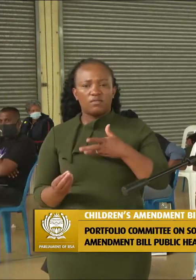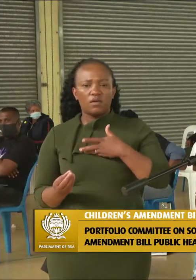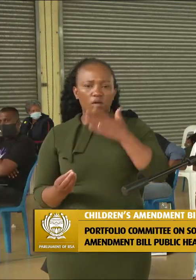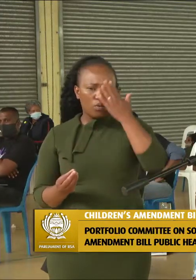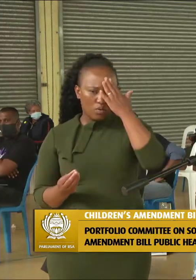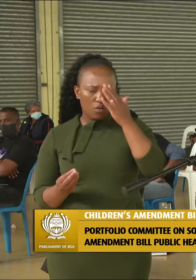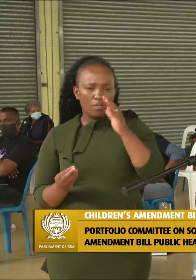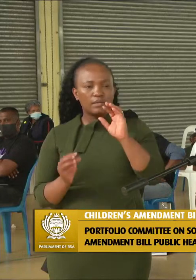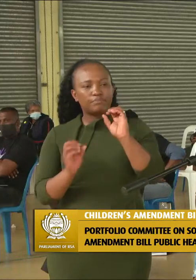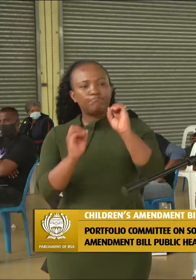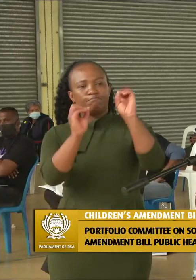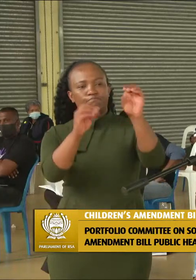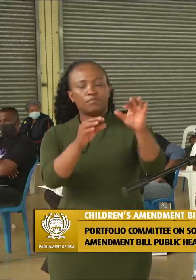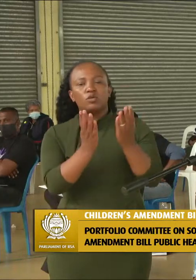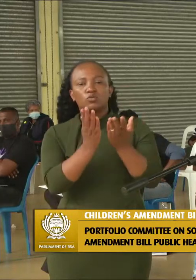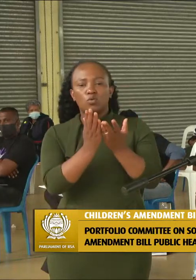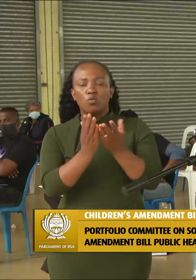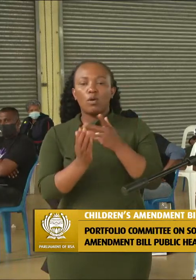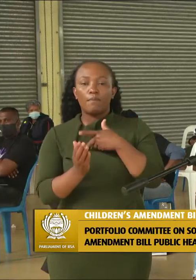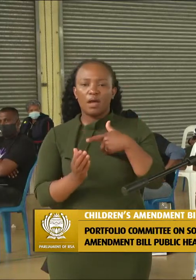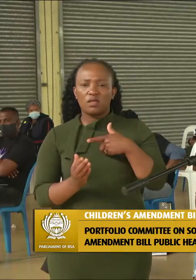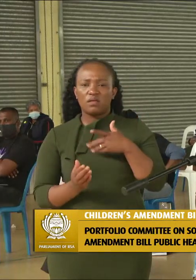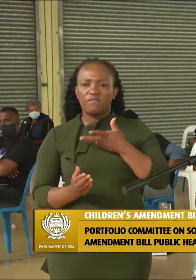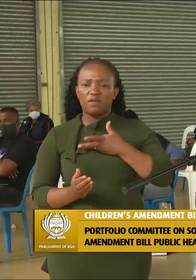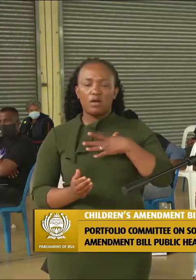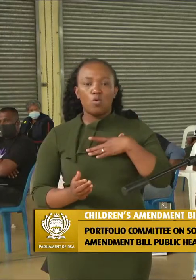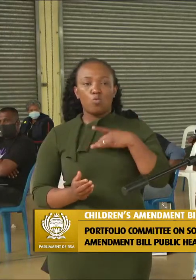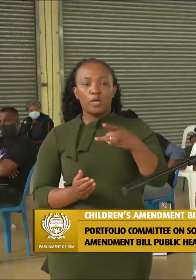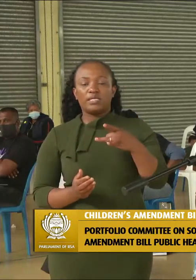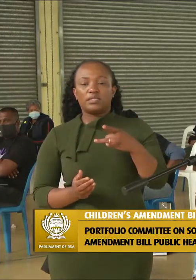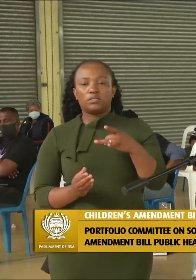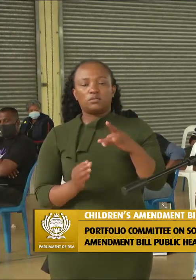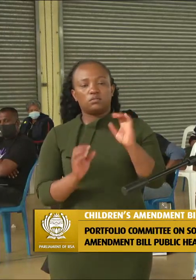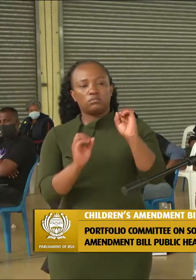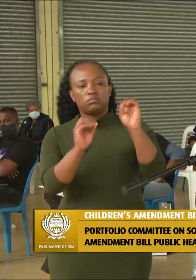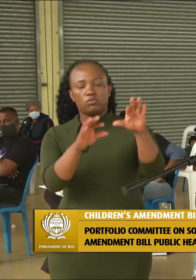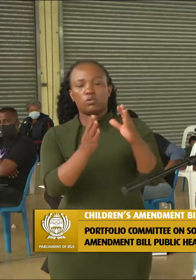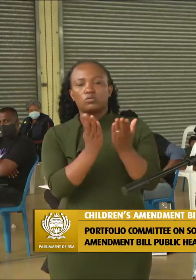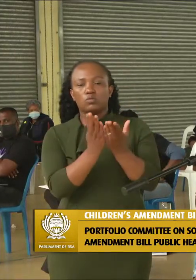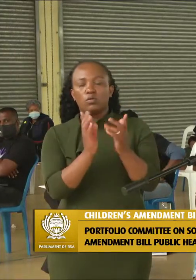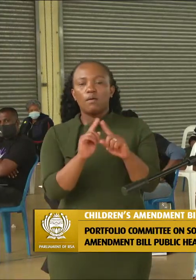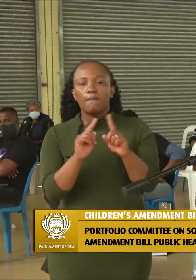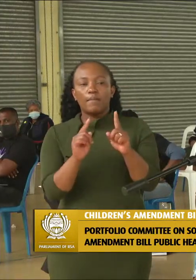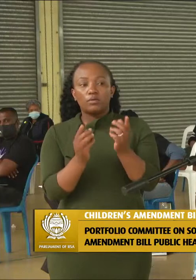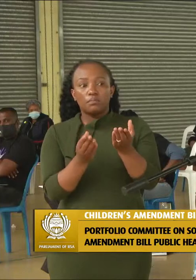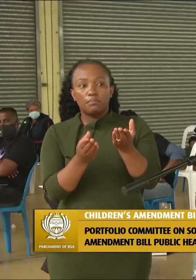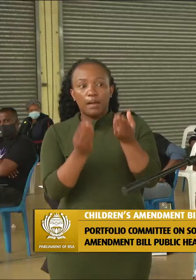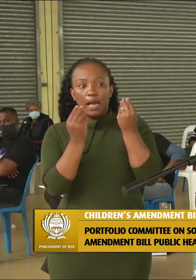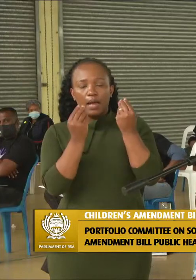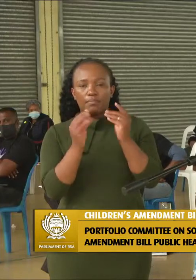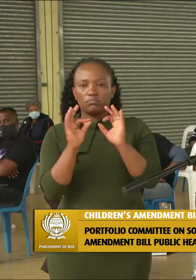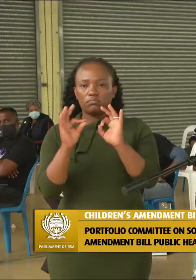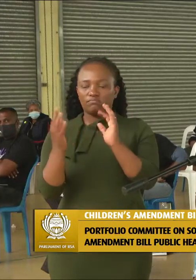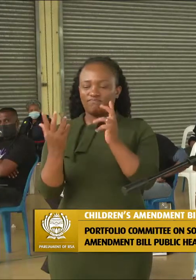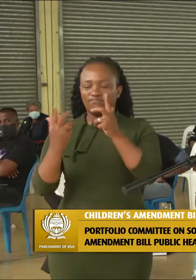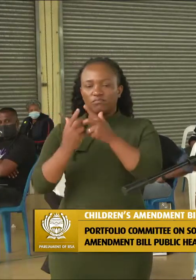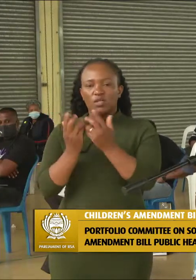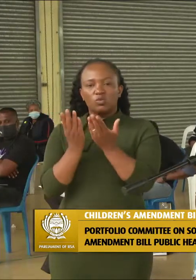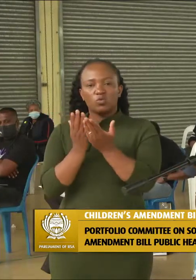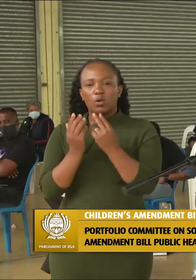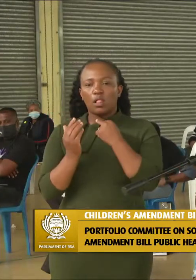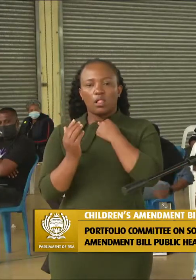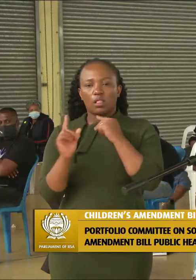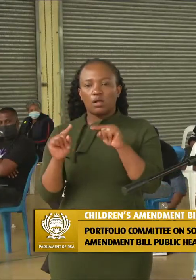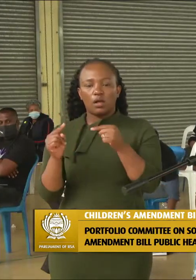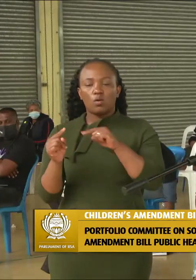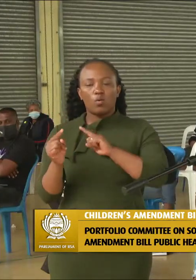esikoleni, unesifiso sokuthi amiyise esikoleni, kodwa baba nenkinga yokuthi babatholele ikole ngenxa yokukhubazeka komntwana asuke